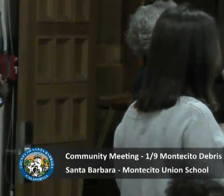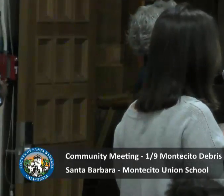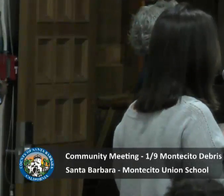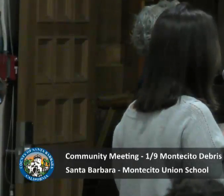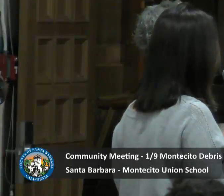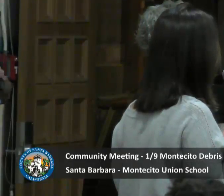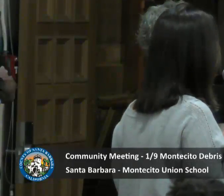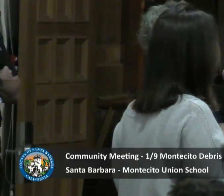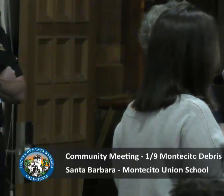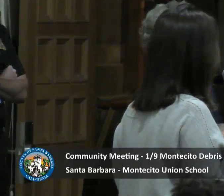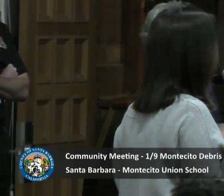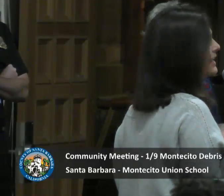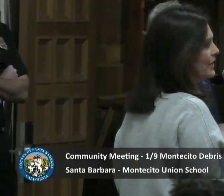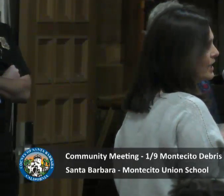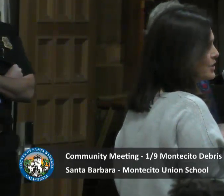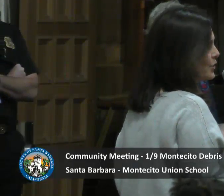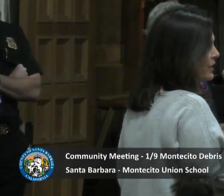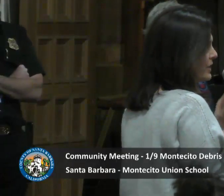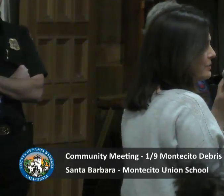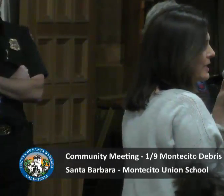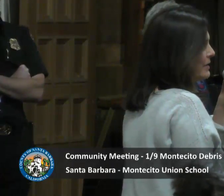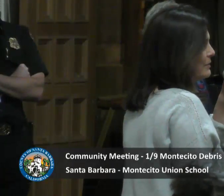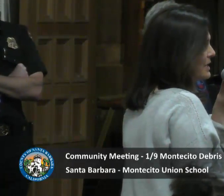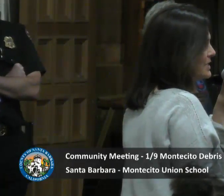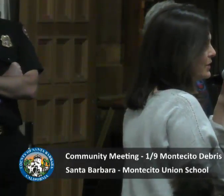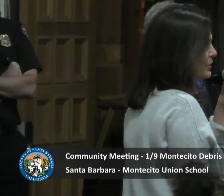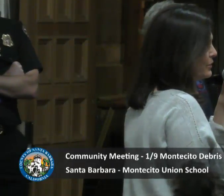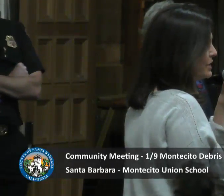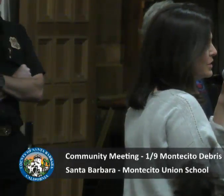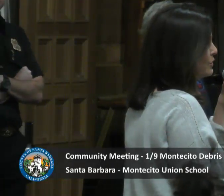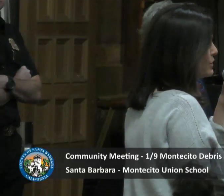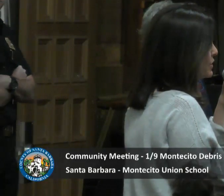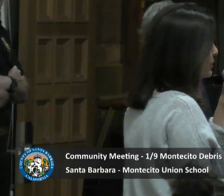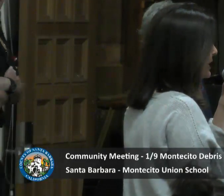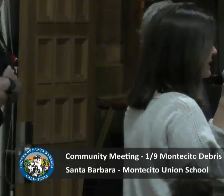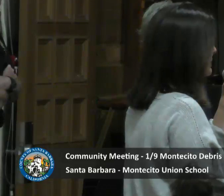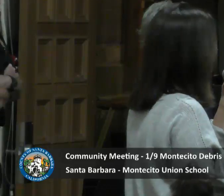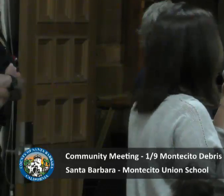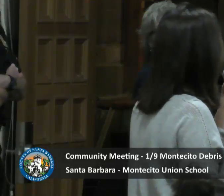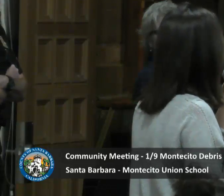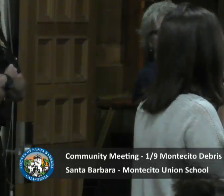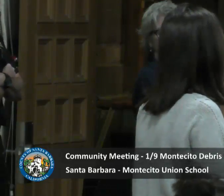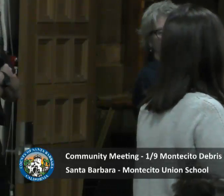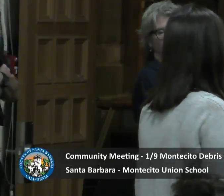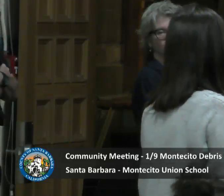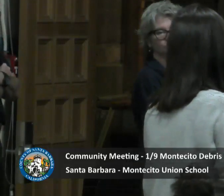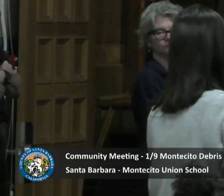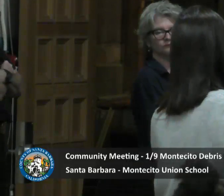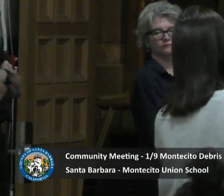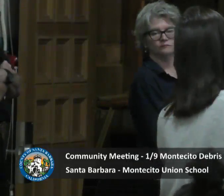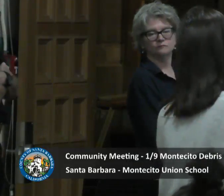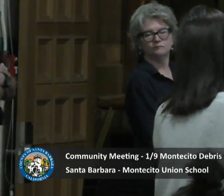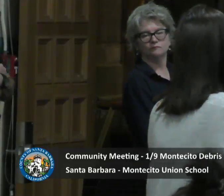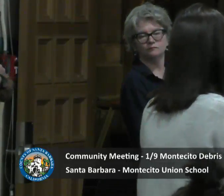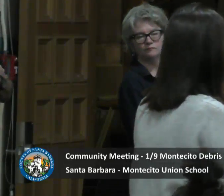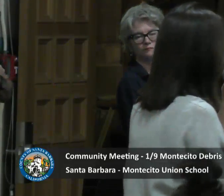all sitting here at the auditorium at Montecito Union School. So many of the people affected by